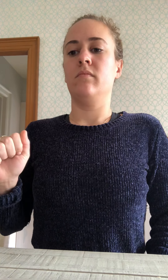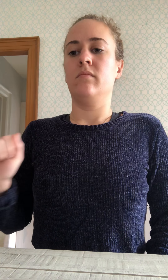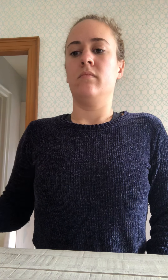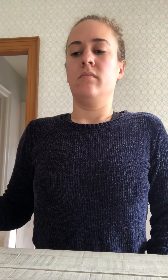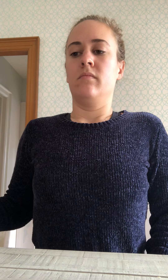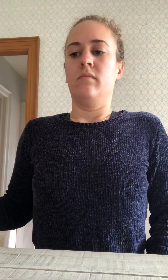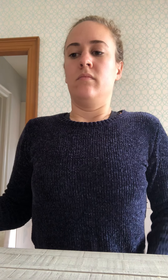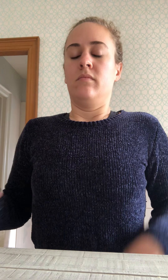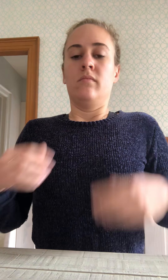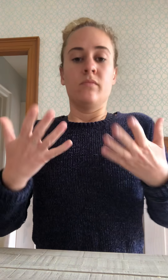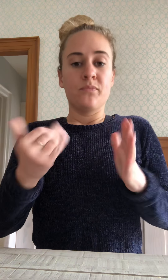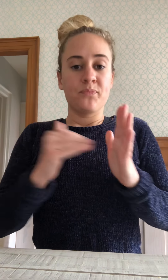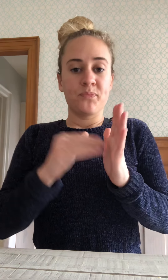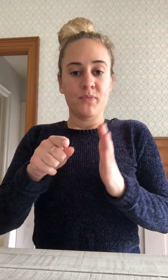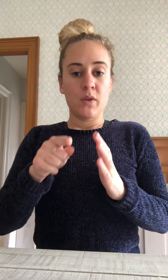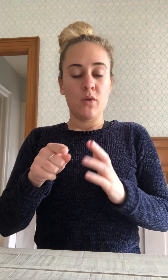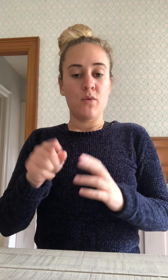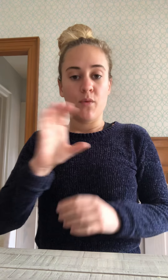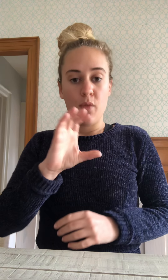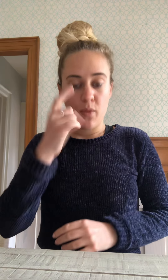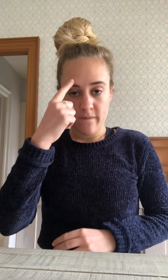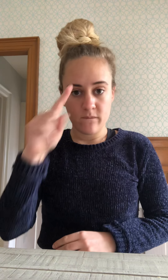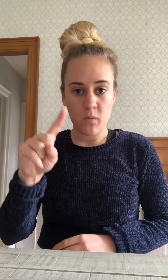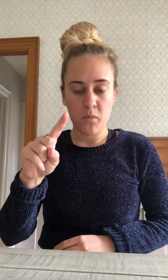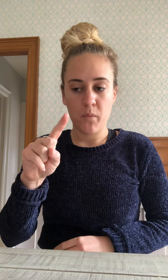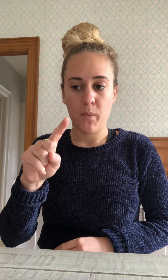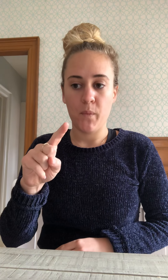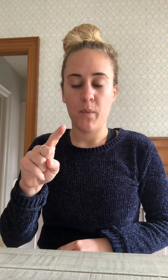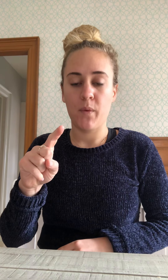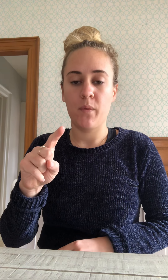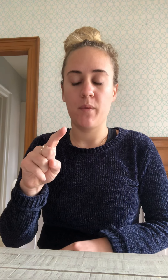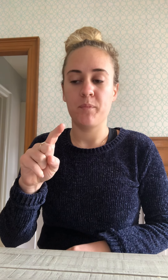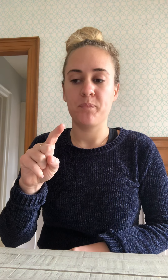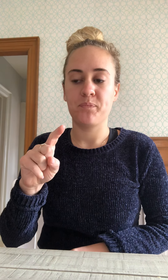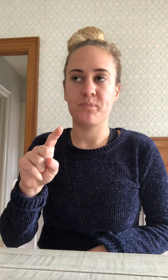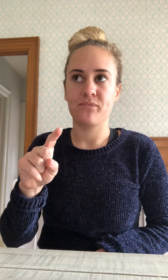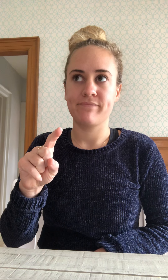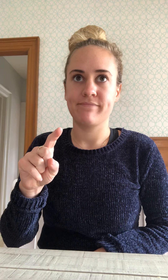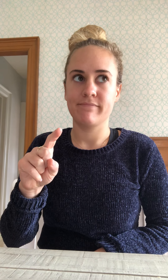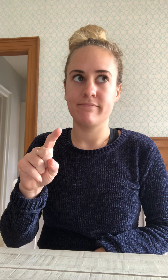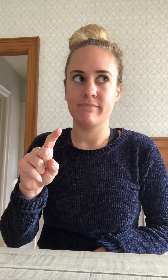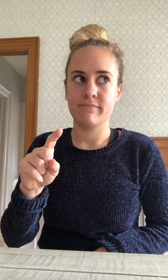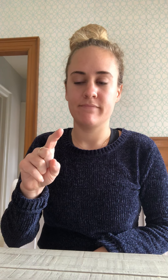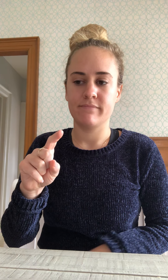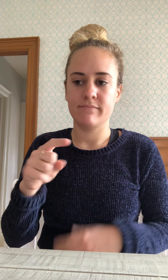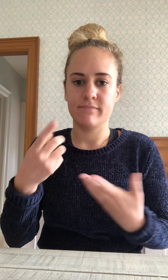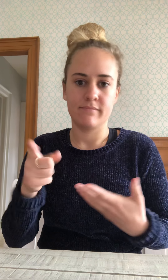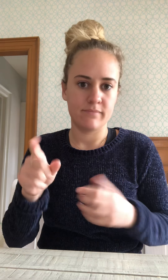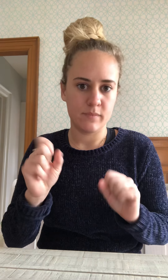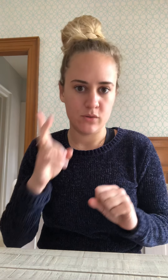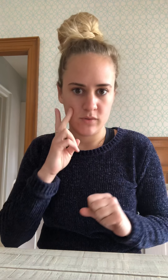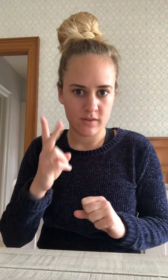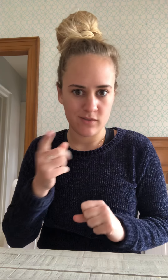So you're looking again for wipeout of the, you can see right here,